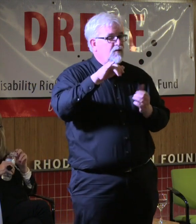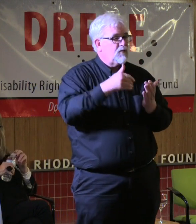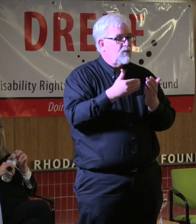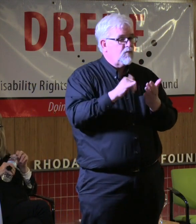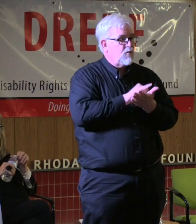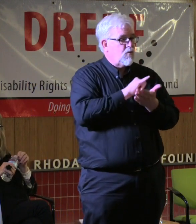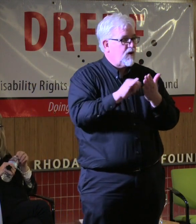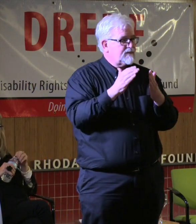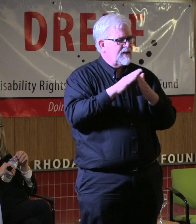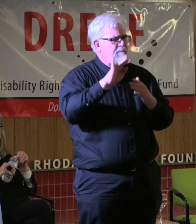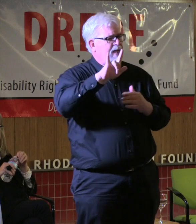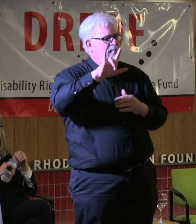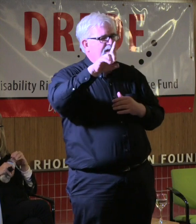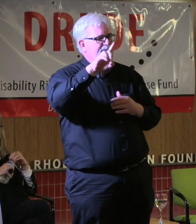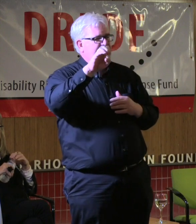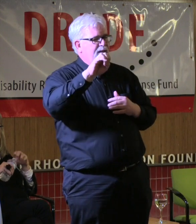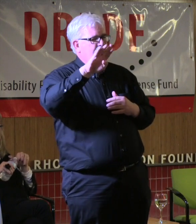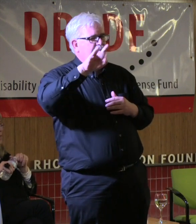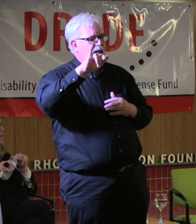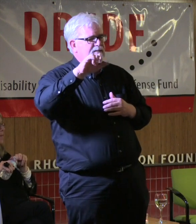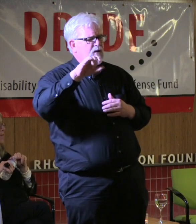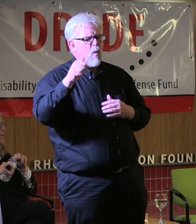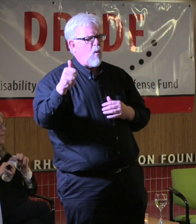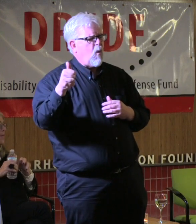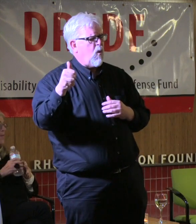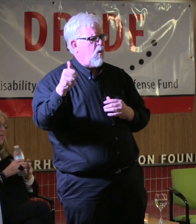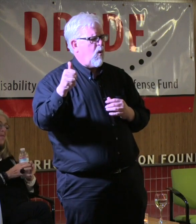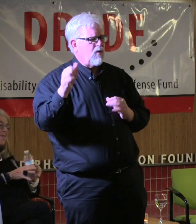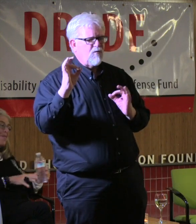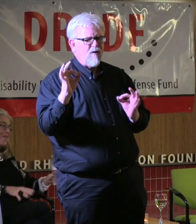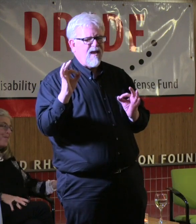Blasio. Great guy.